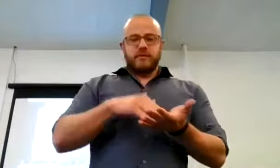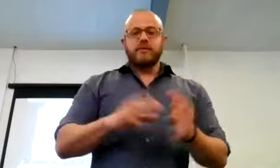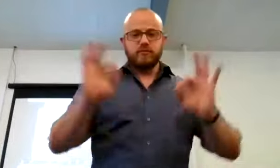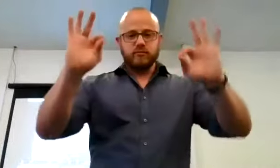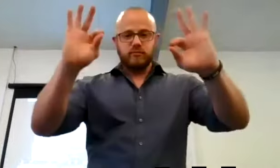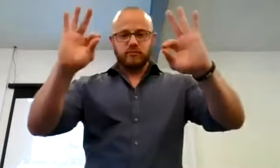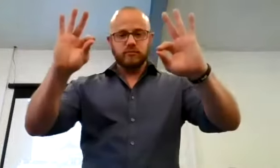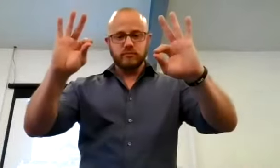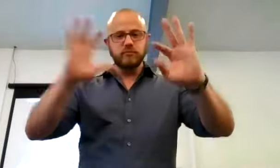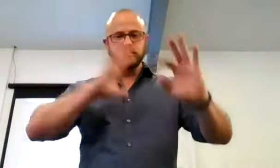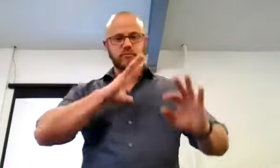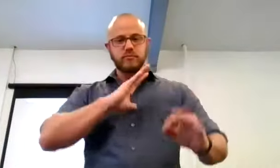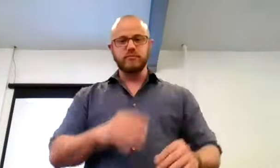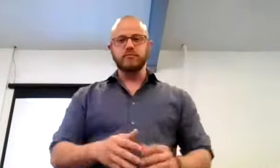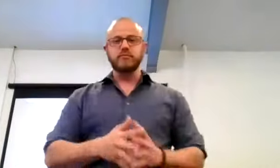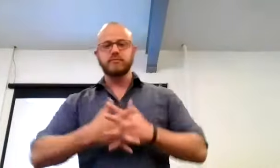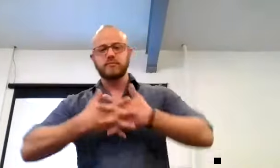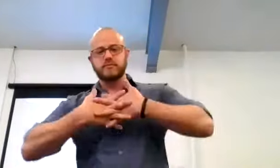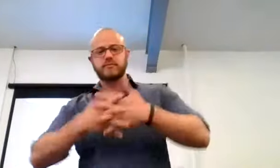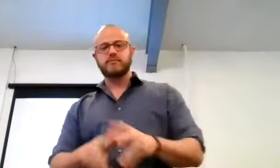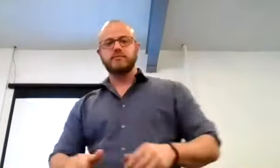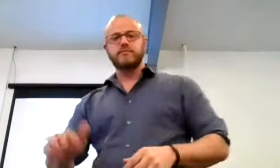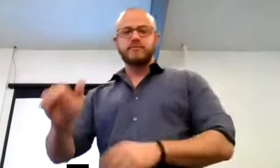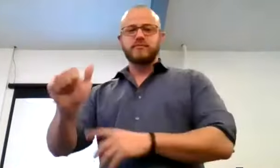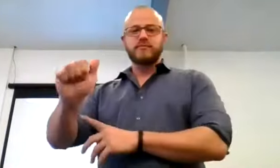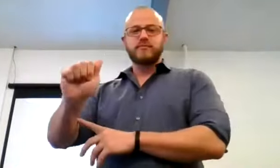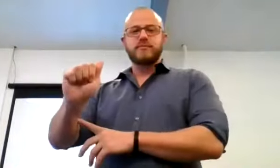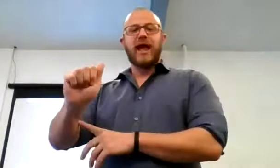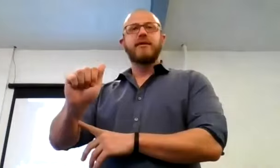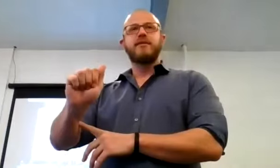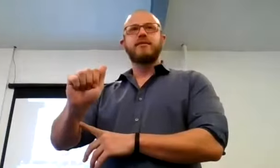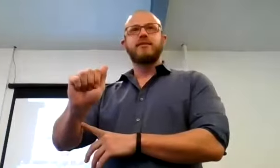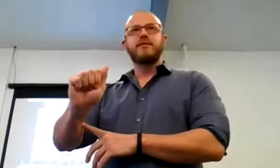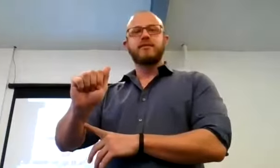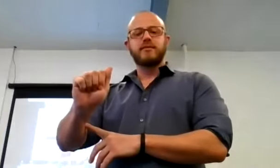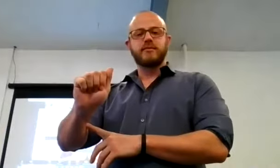So someone wants me to do the alphabet again, and that's just fine. We'll practice it. Here we go. There's A,